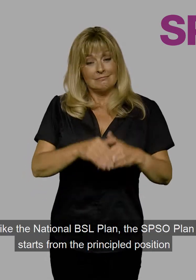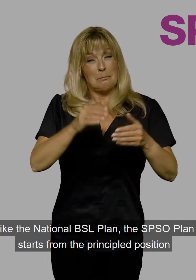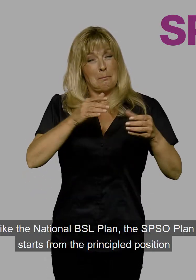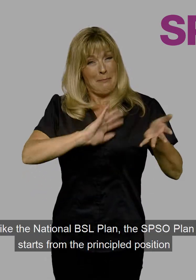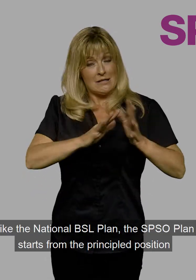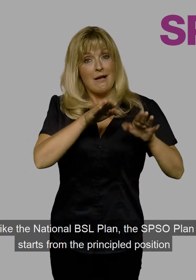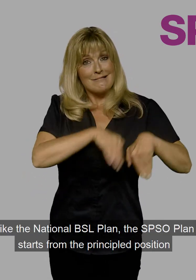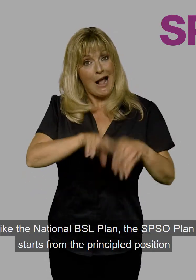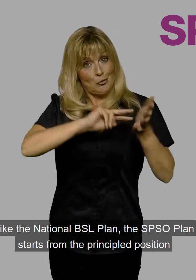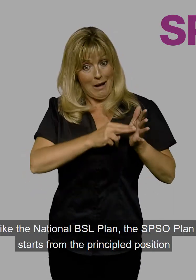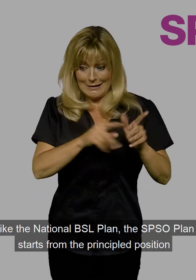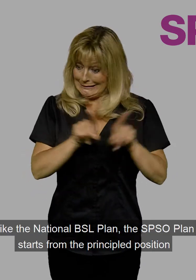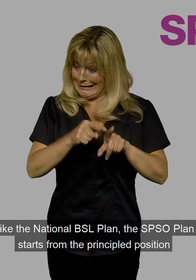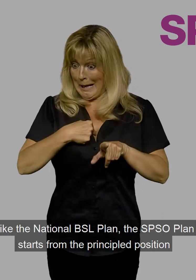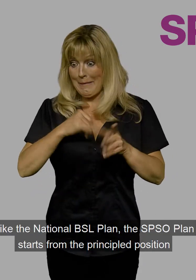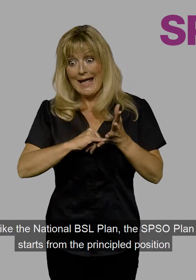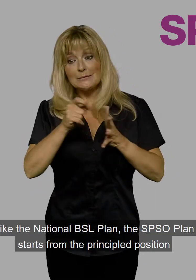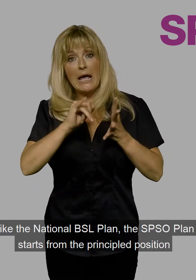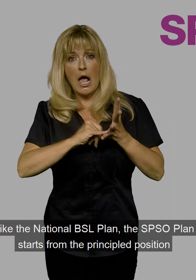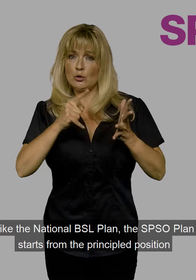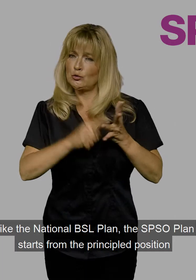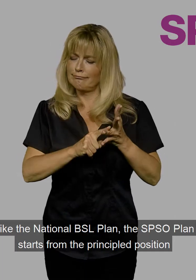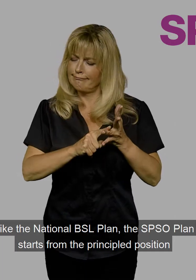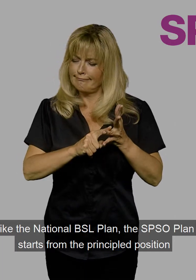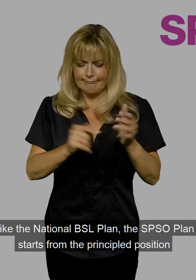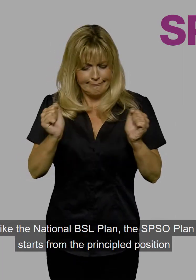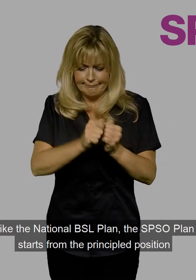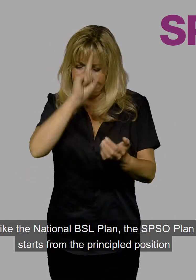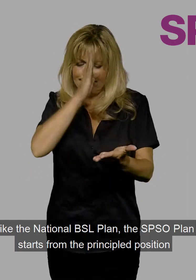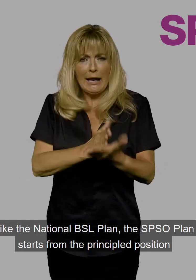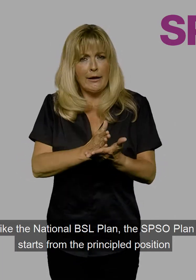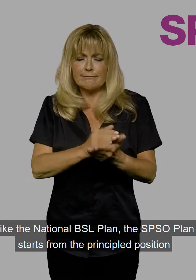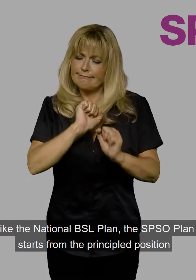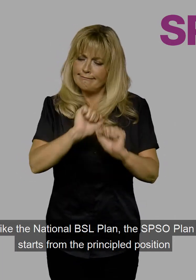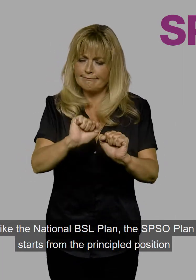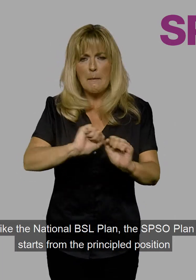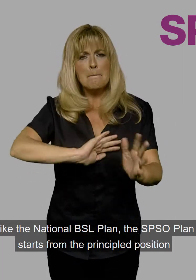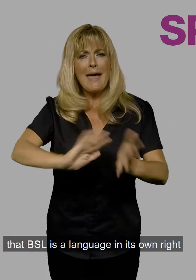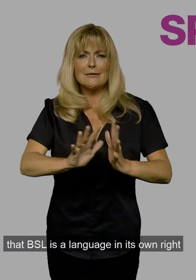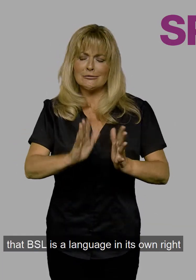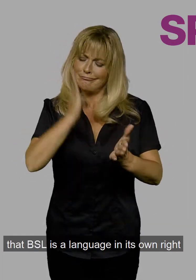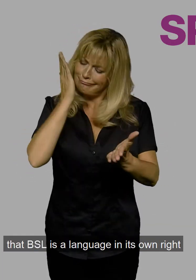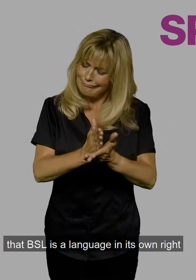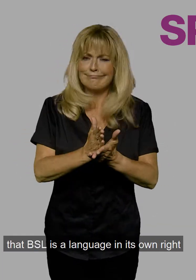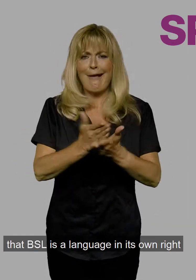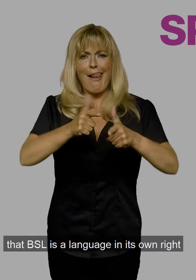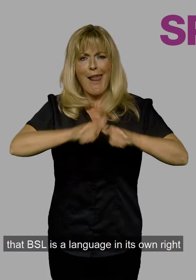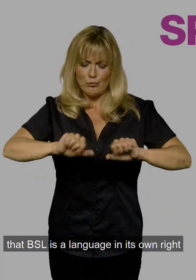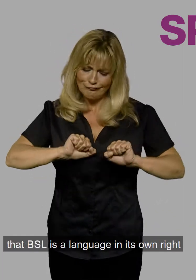Like the National BSL Plan, the SPSO plan starts from the principled position that BSL is a language in its